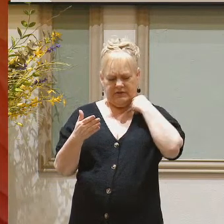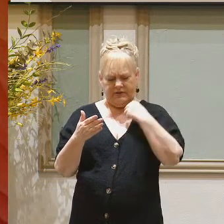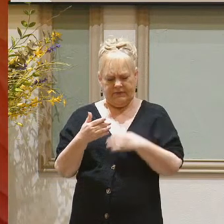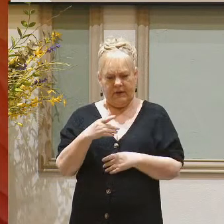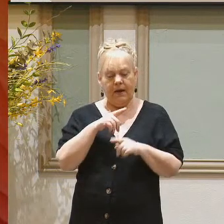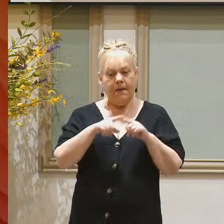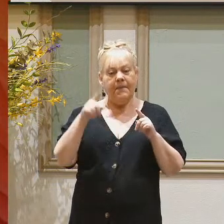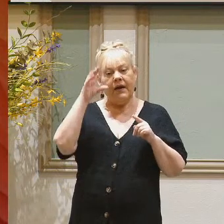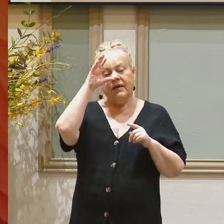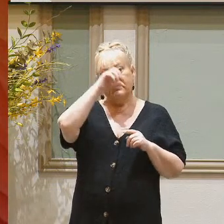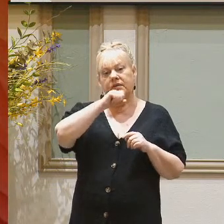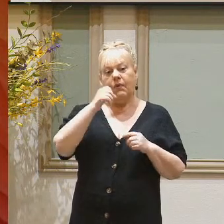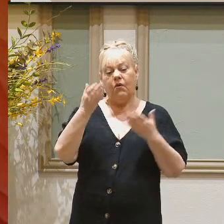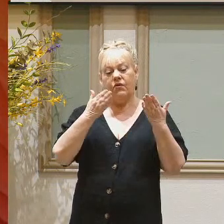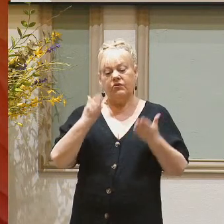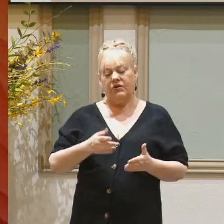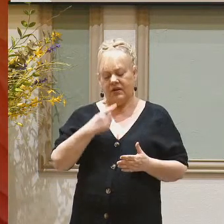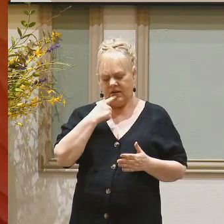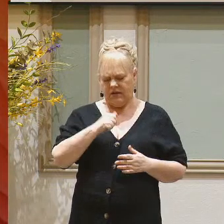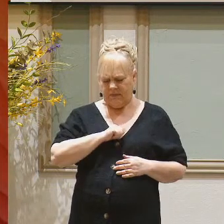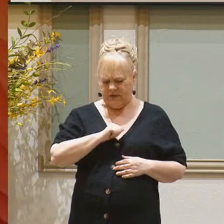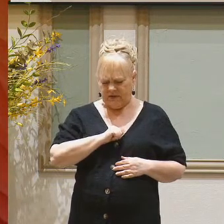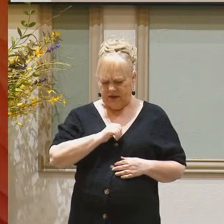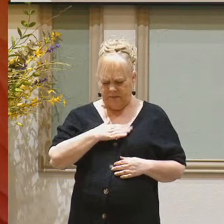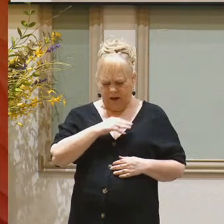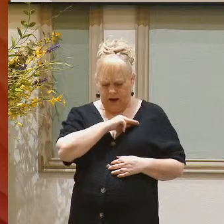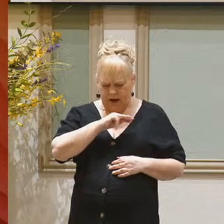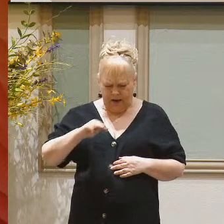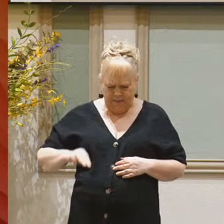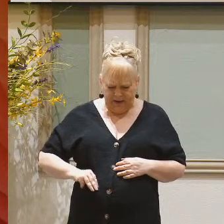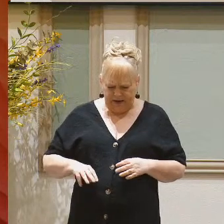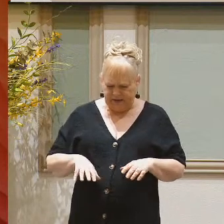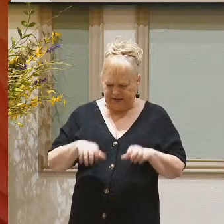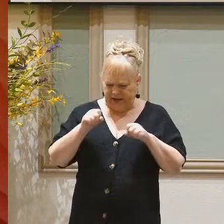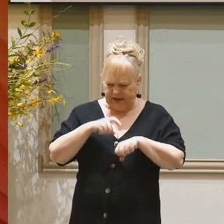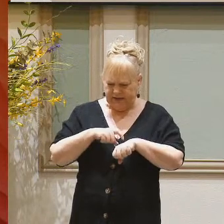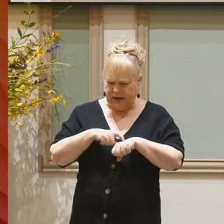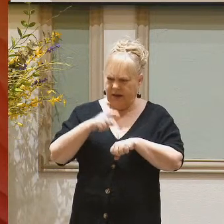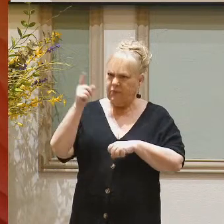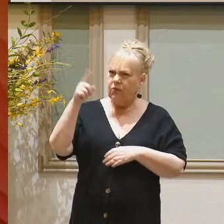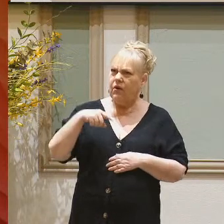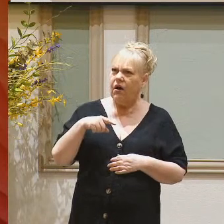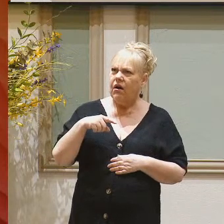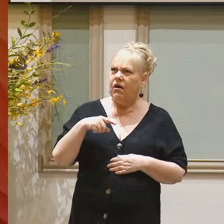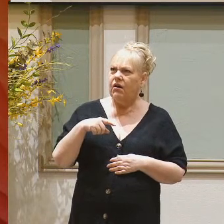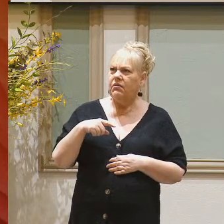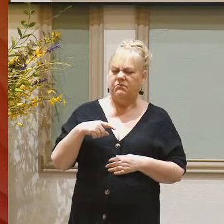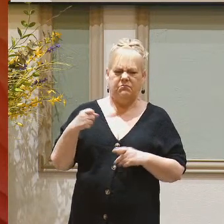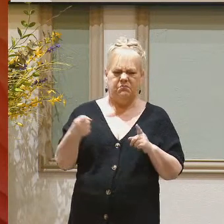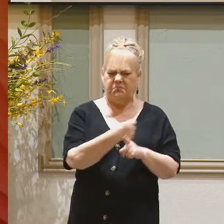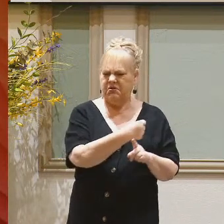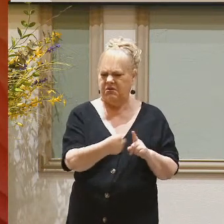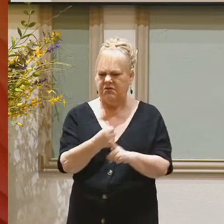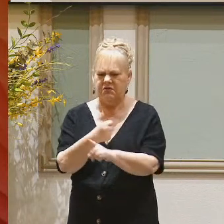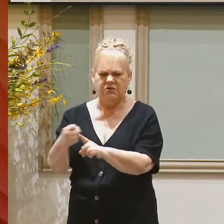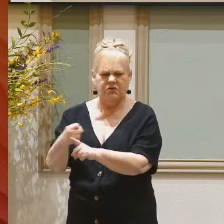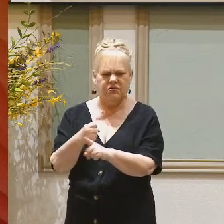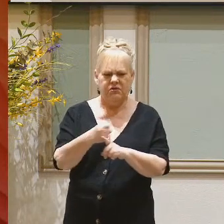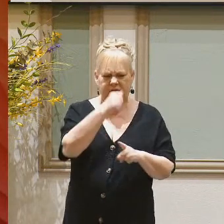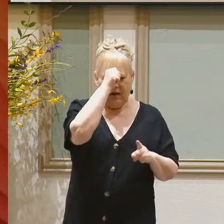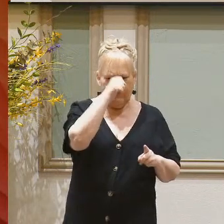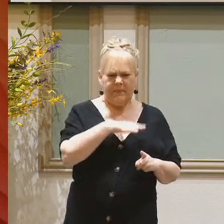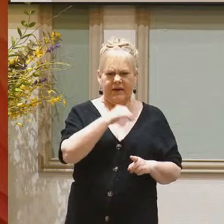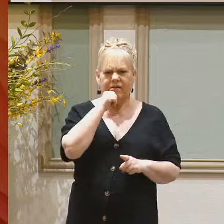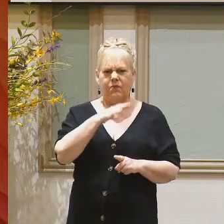But suppose the servant says to himself, 'My master is taking a long time in coming,' and then he begins to beat the other servants, both men and